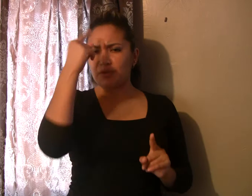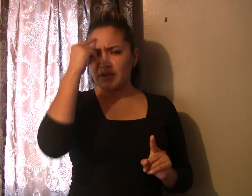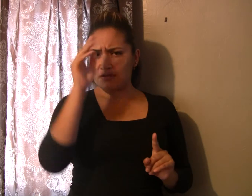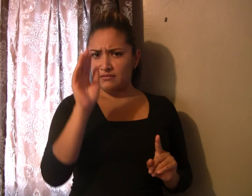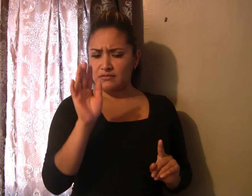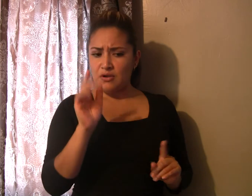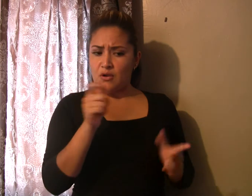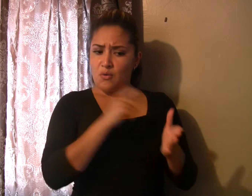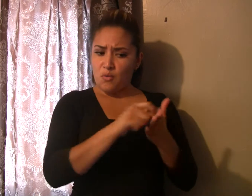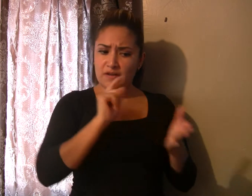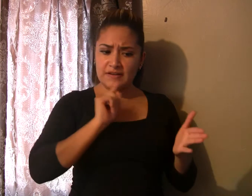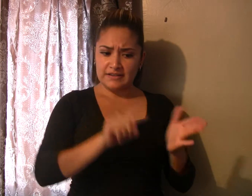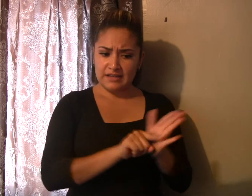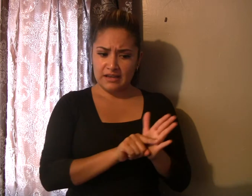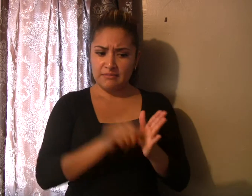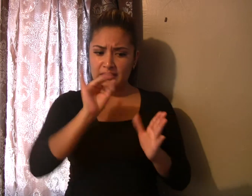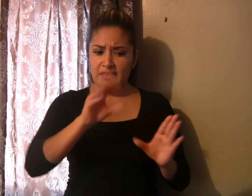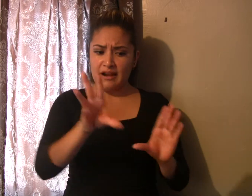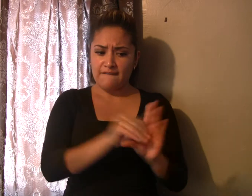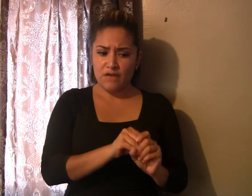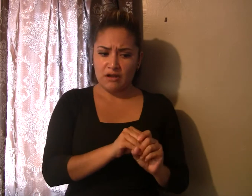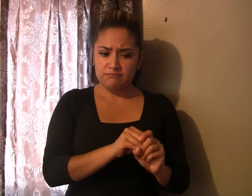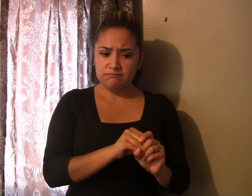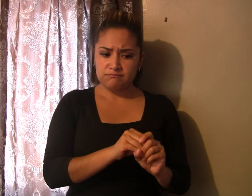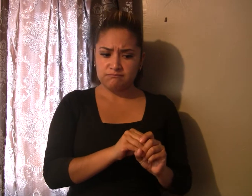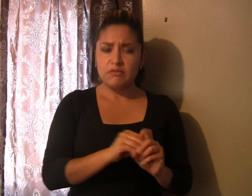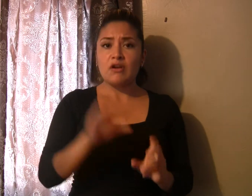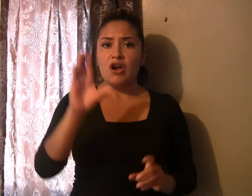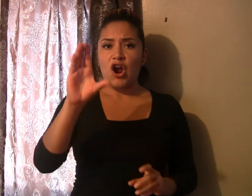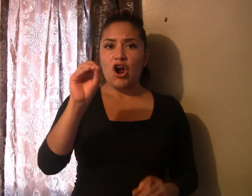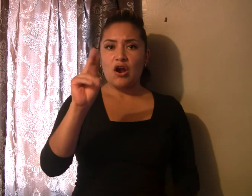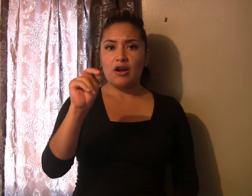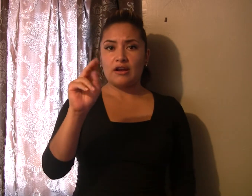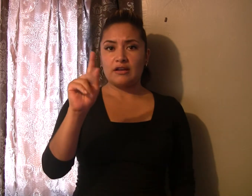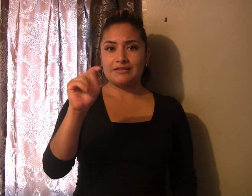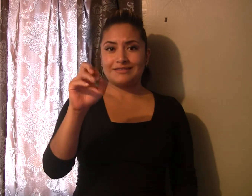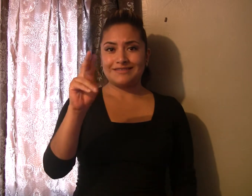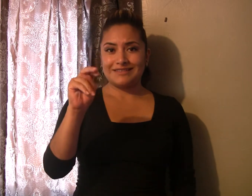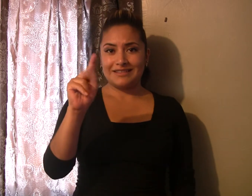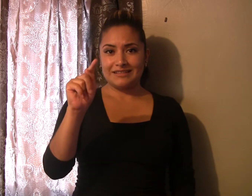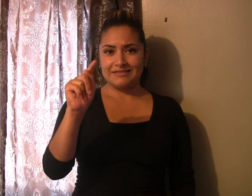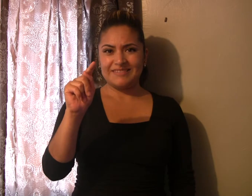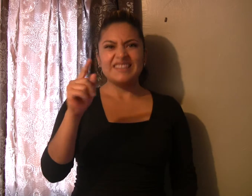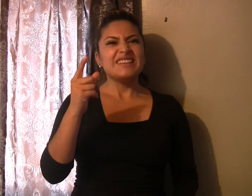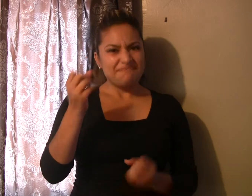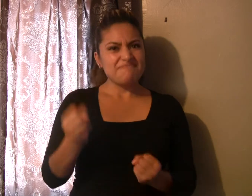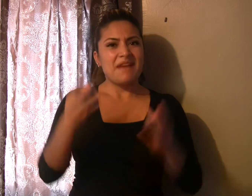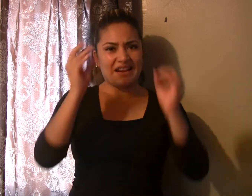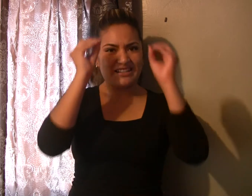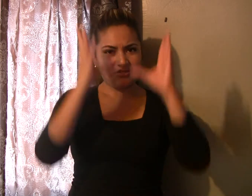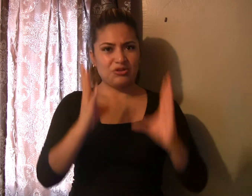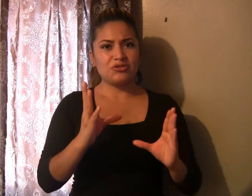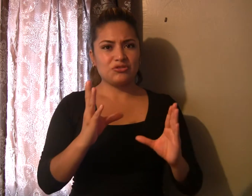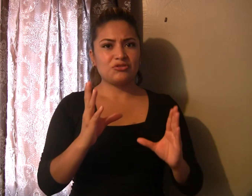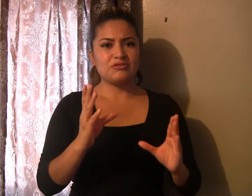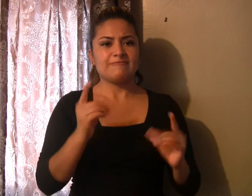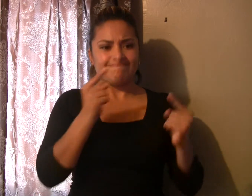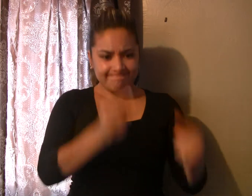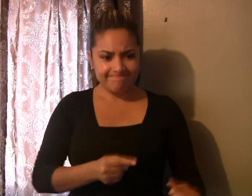will involve content, and I think that's one thing that teachers often have a hard time with. You kind of want your students to write and you want your